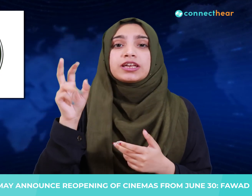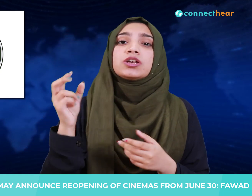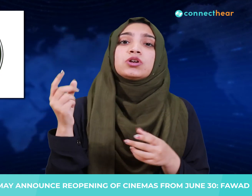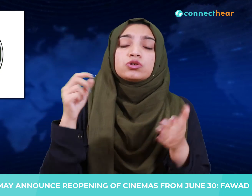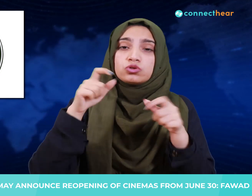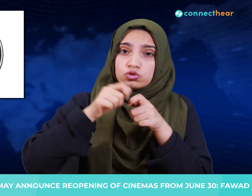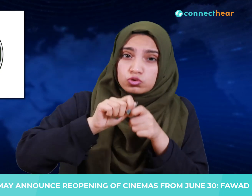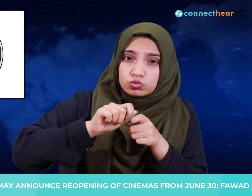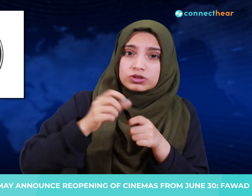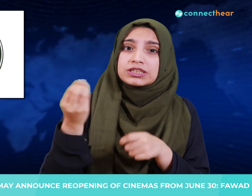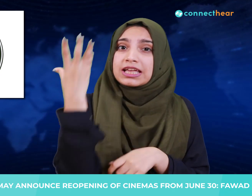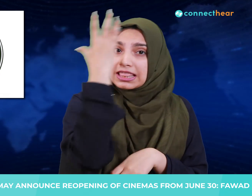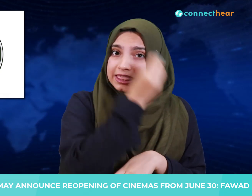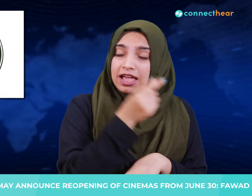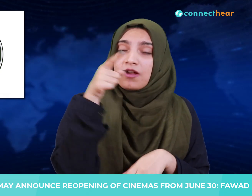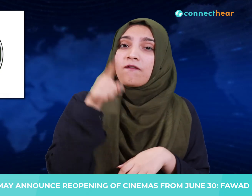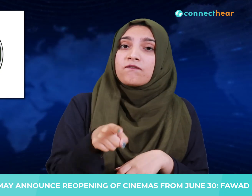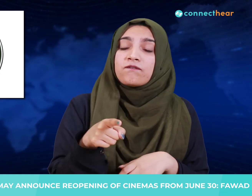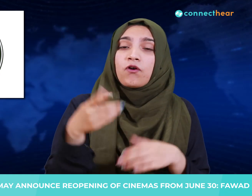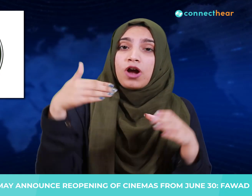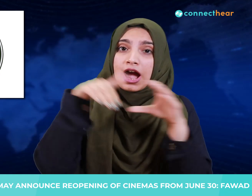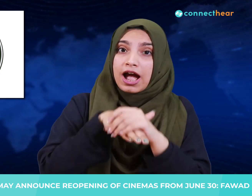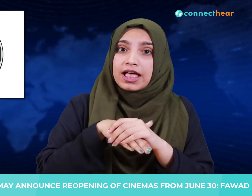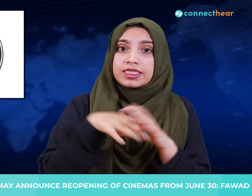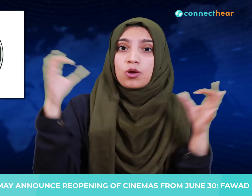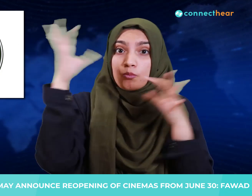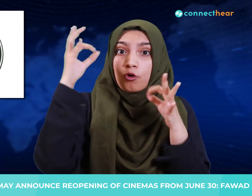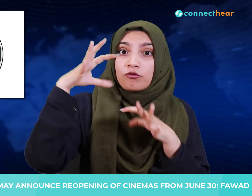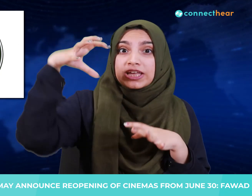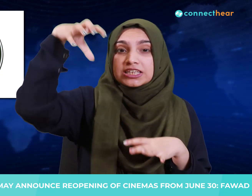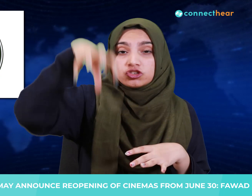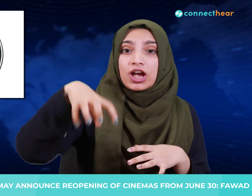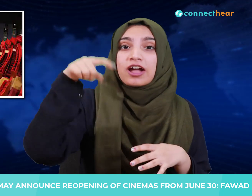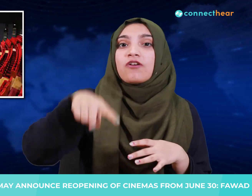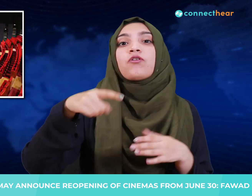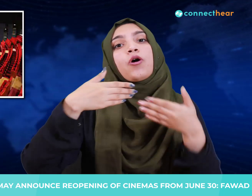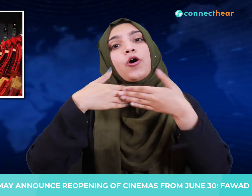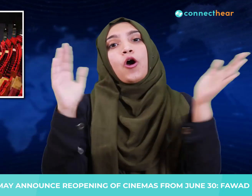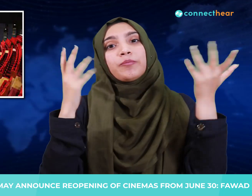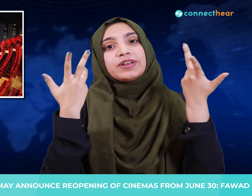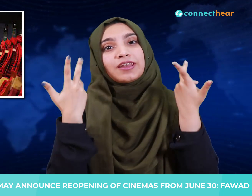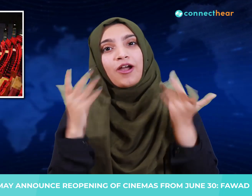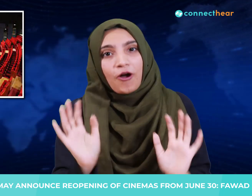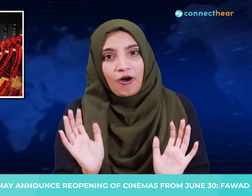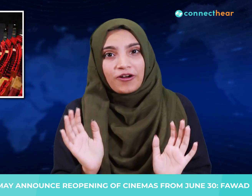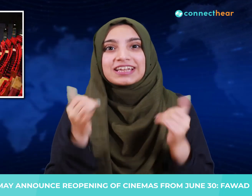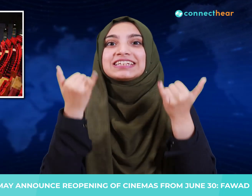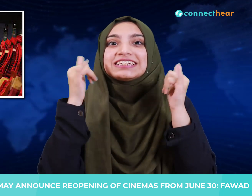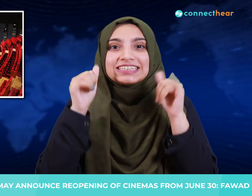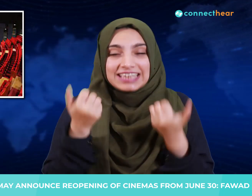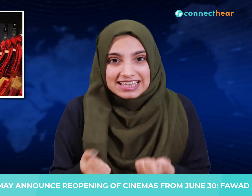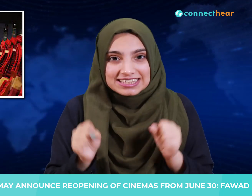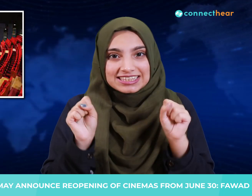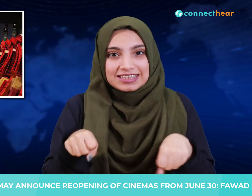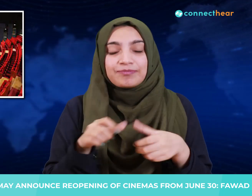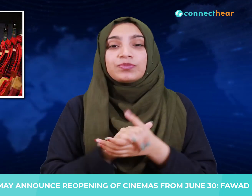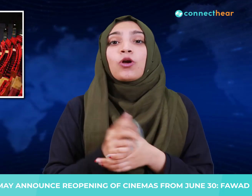COVID-19 positivity ratio in the country. He clarified that Asad Umar